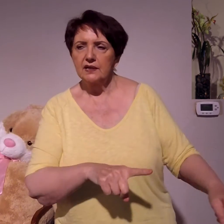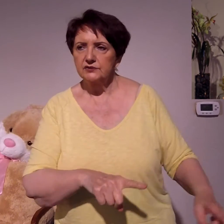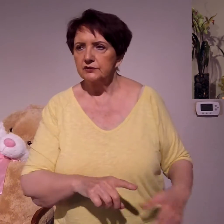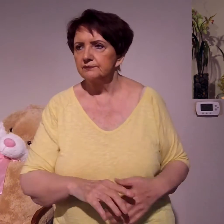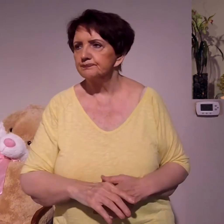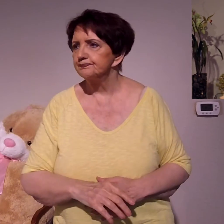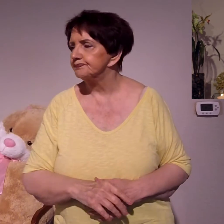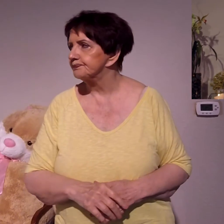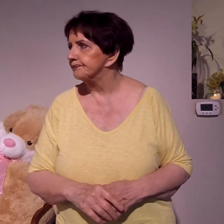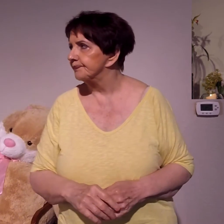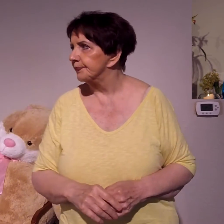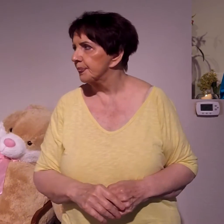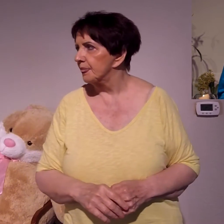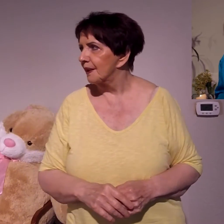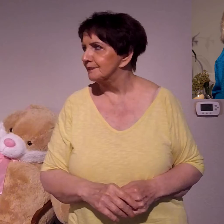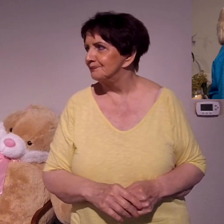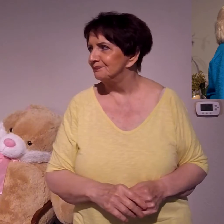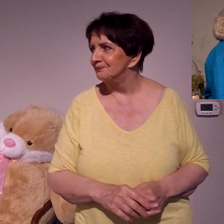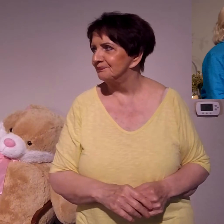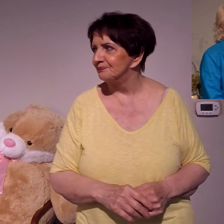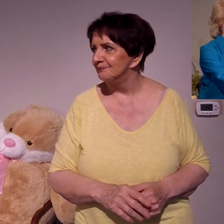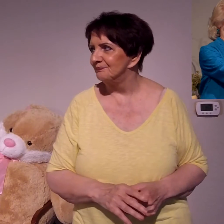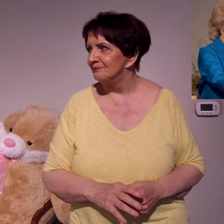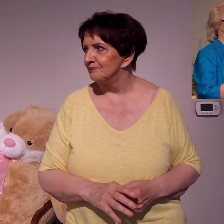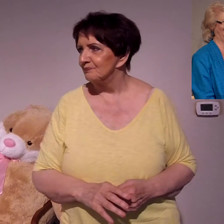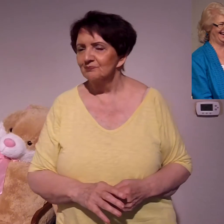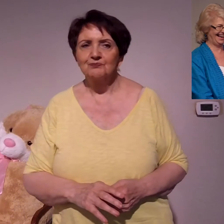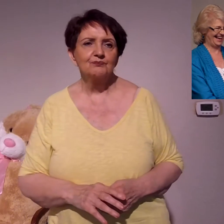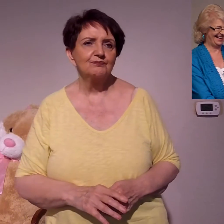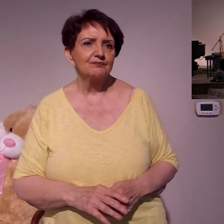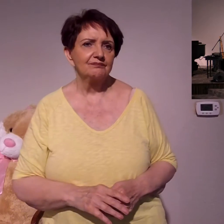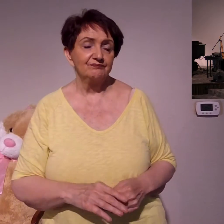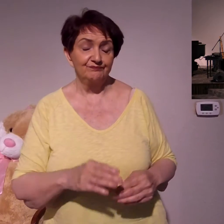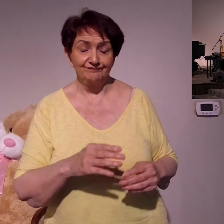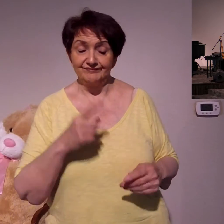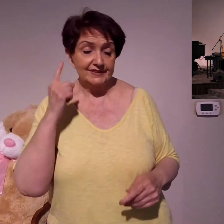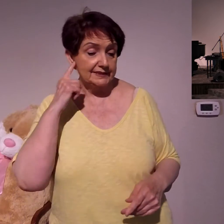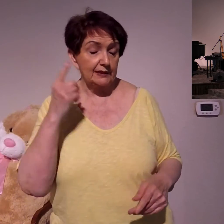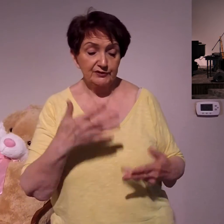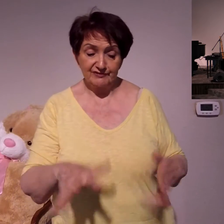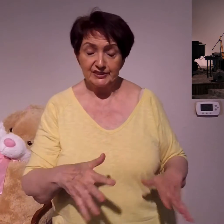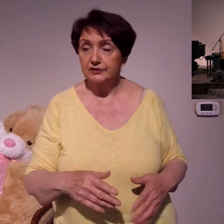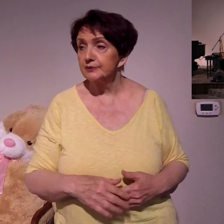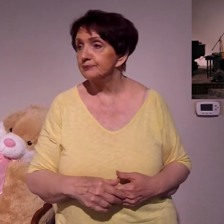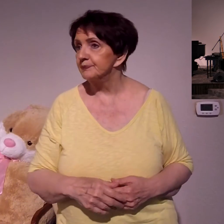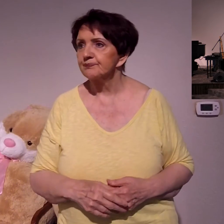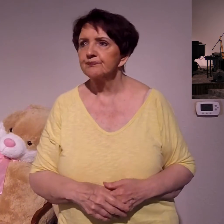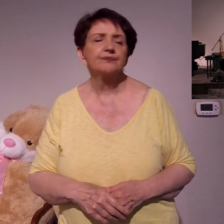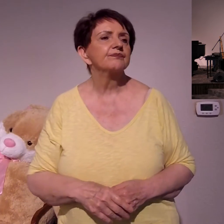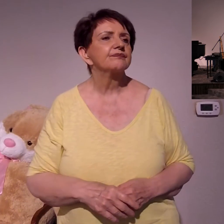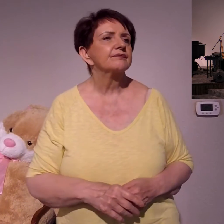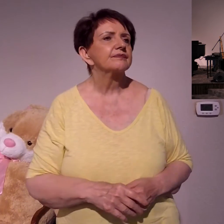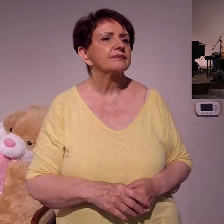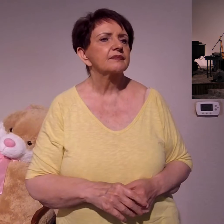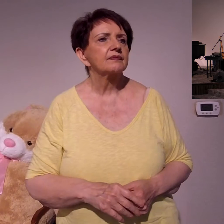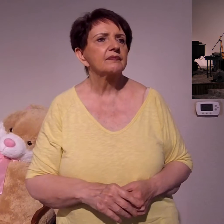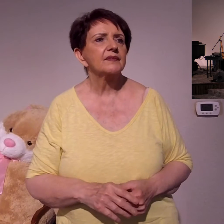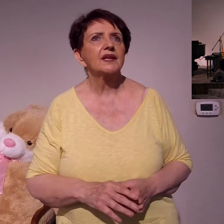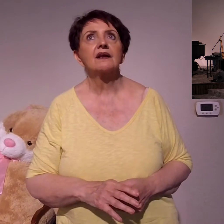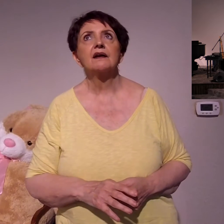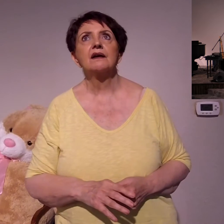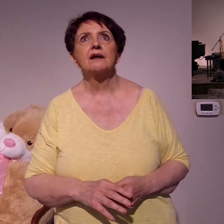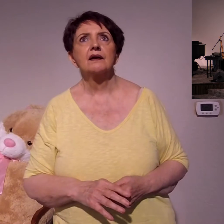section grows so much that we have sensitivity, but we actually never then are